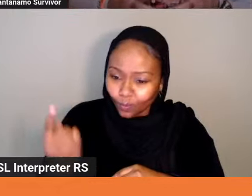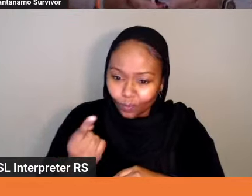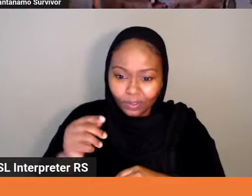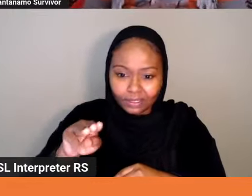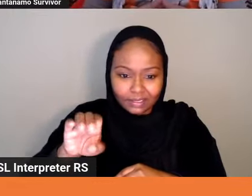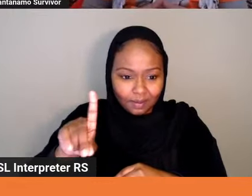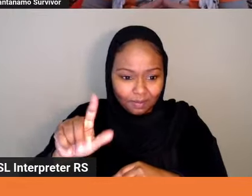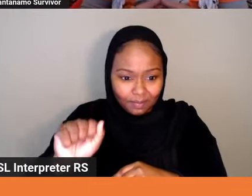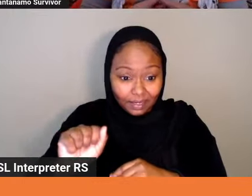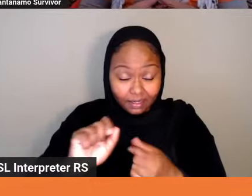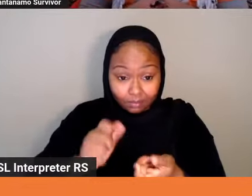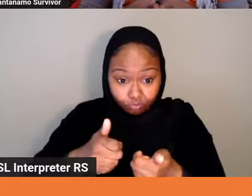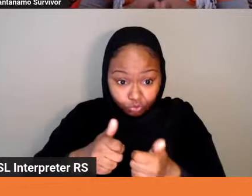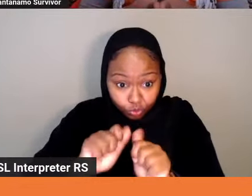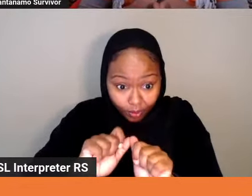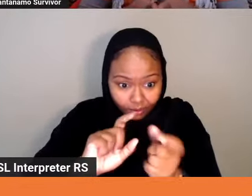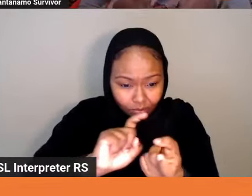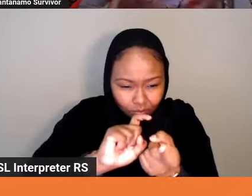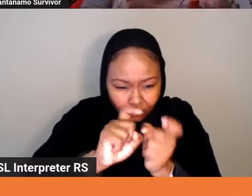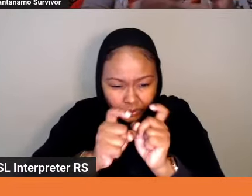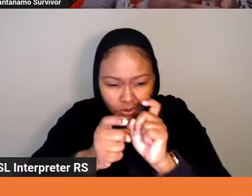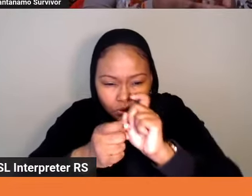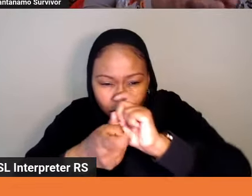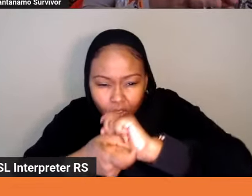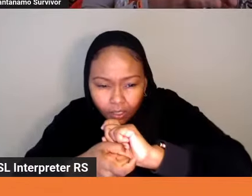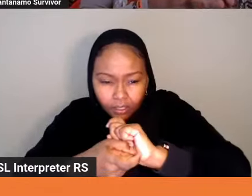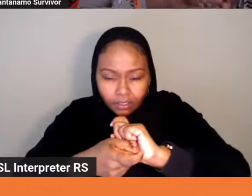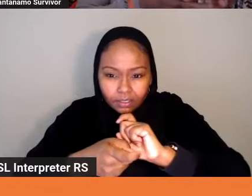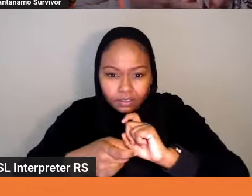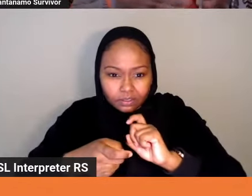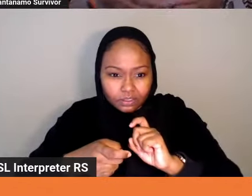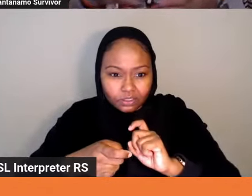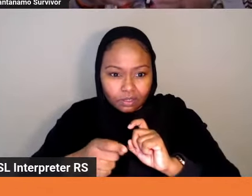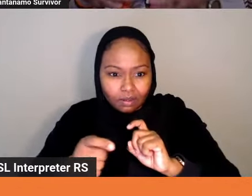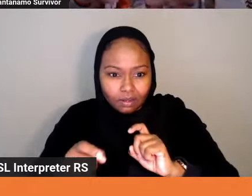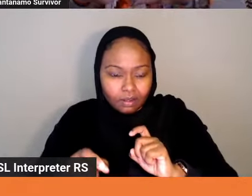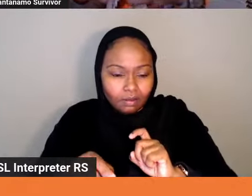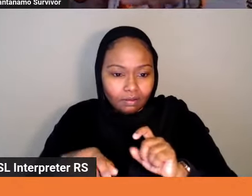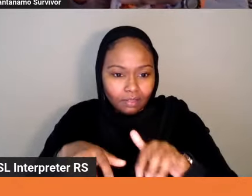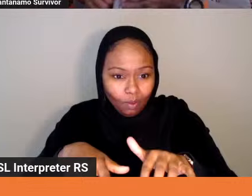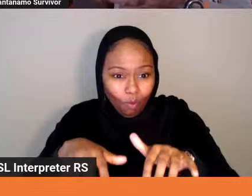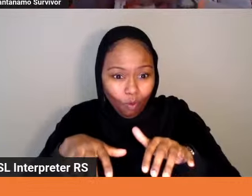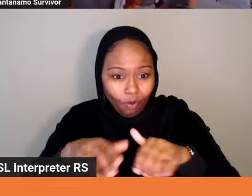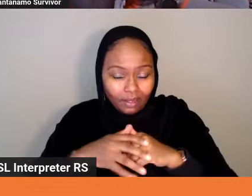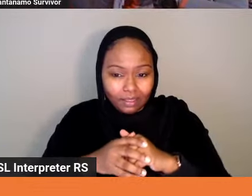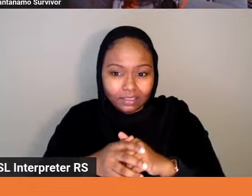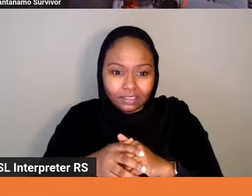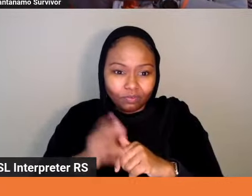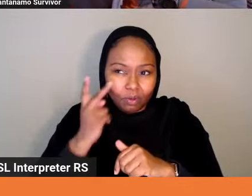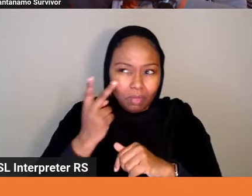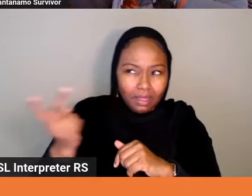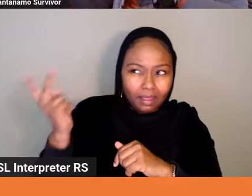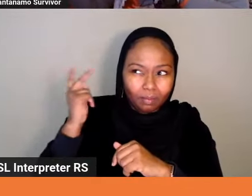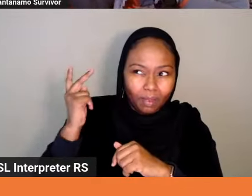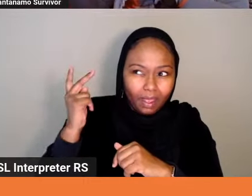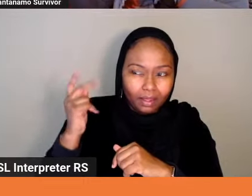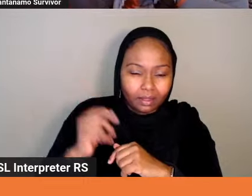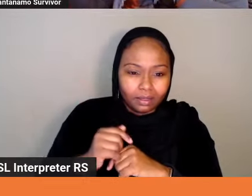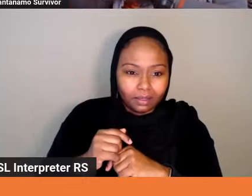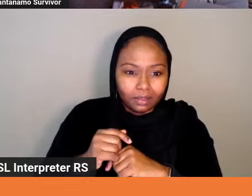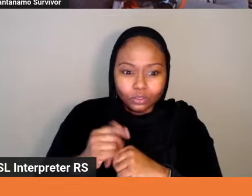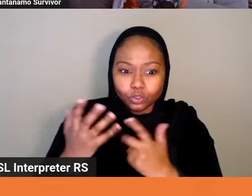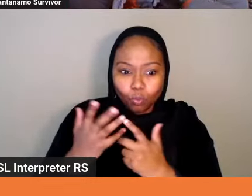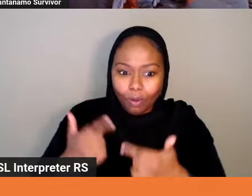the audience away from looking back for example, what the life was